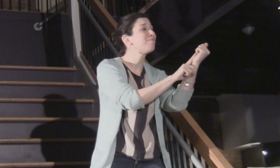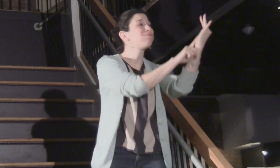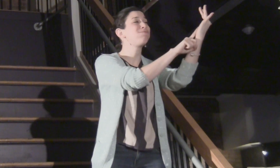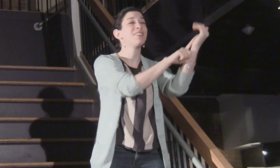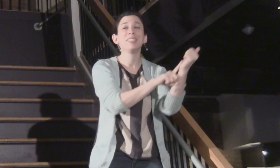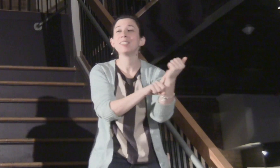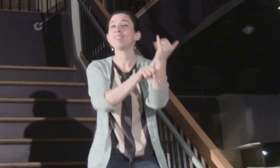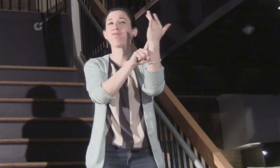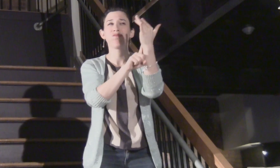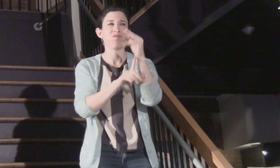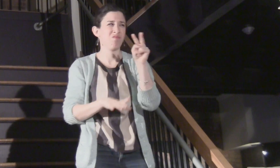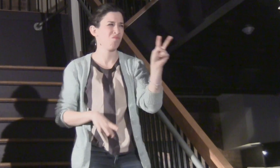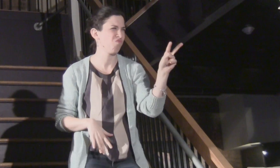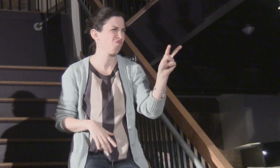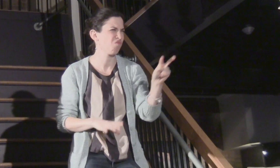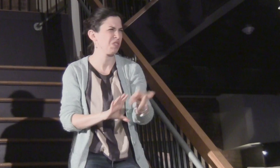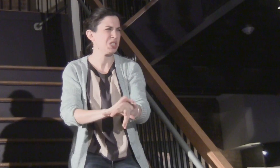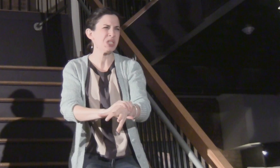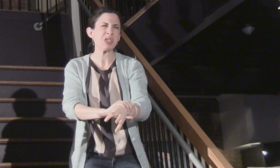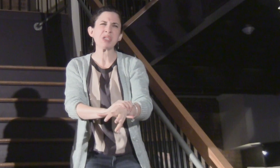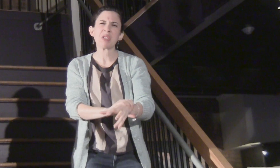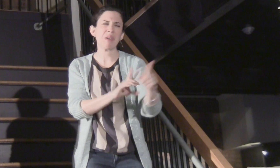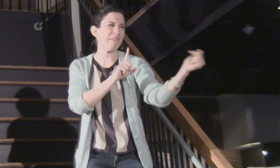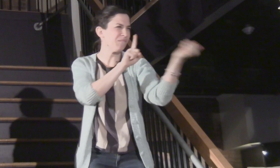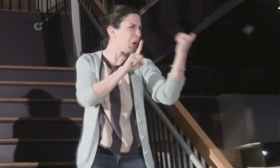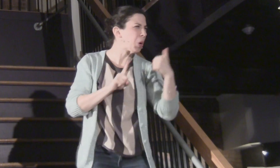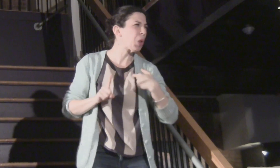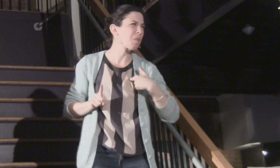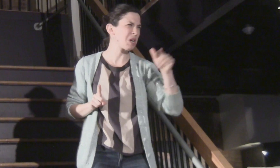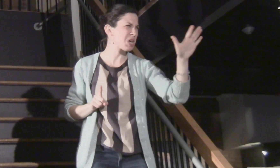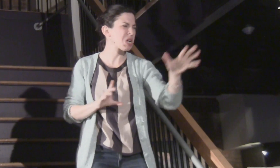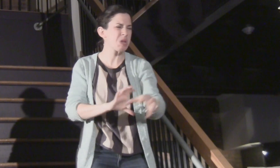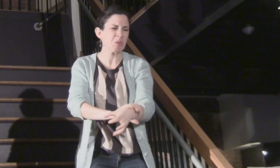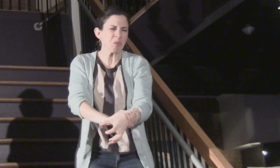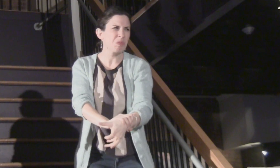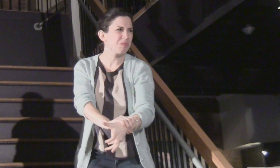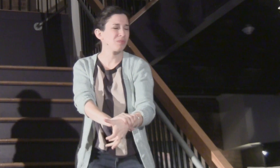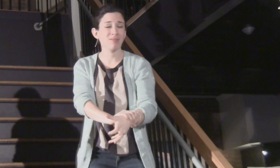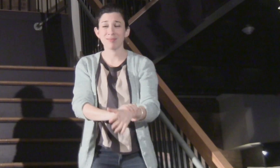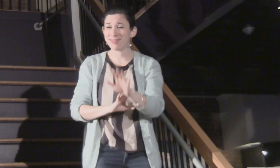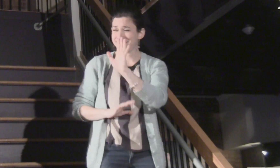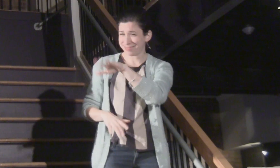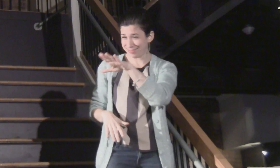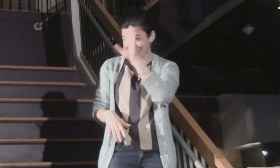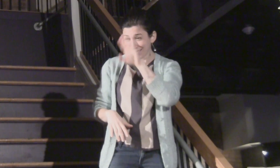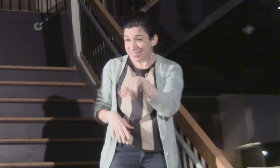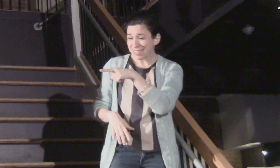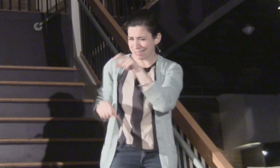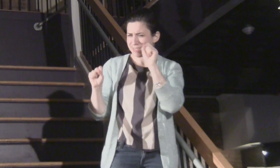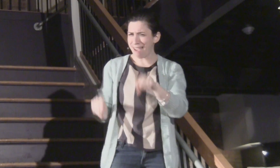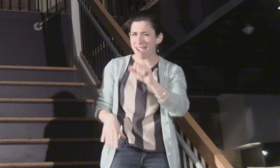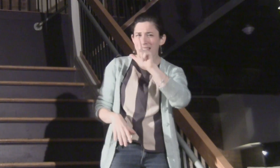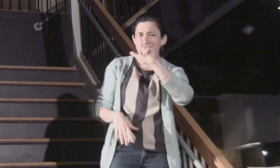lit the second night and said the blessings. He said, the goblin said, you fooled me. And he says,